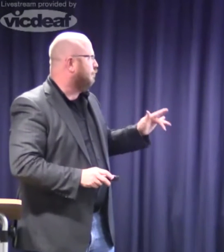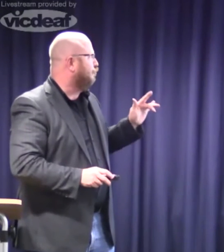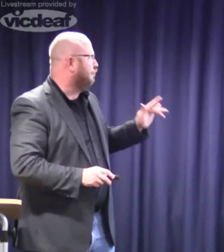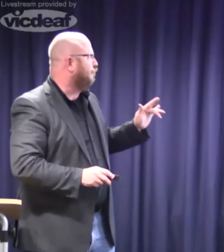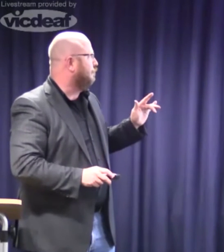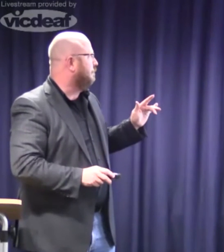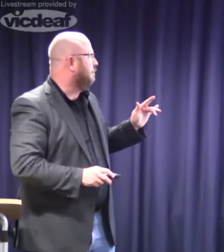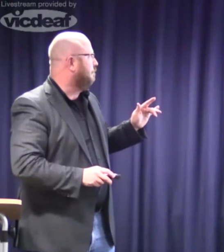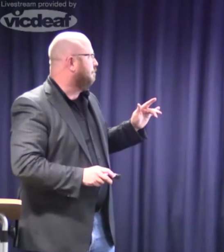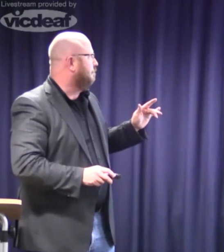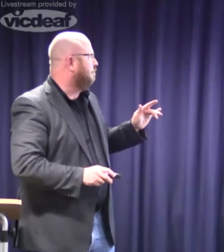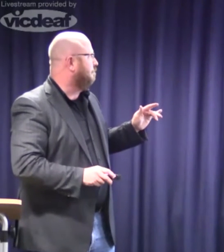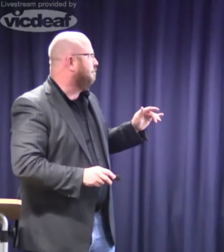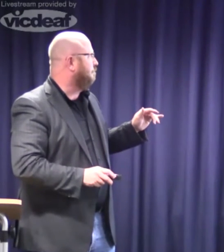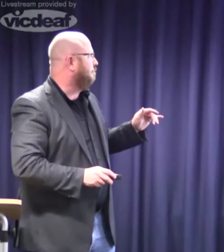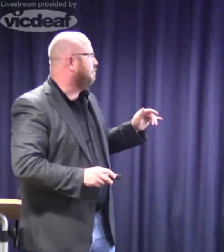and a language.